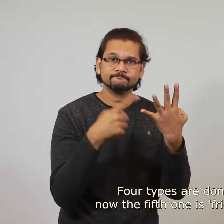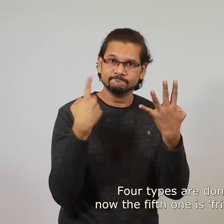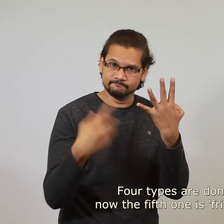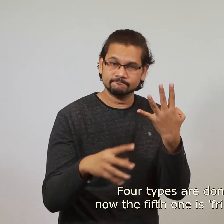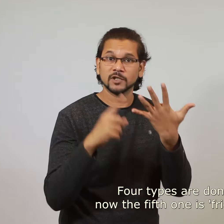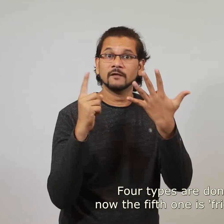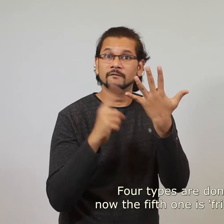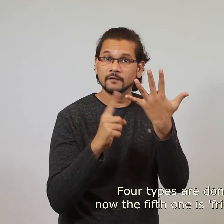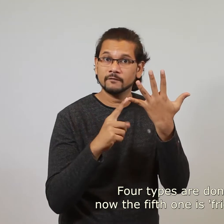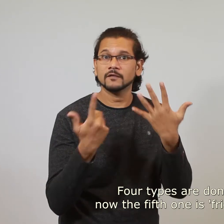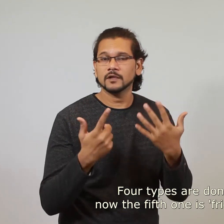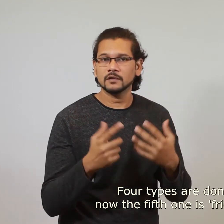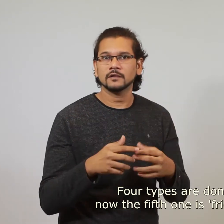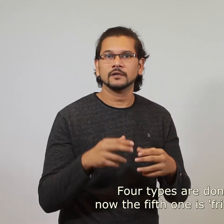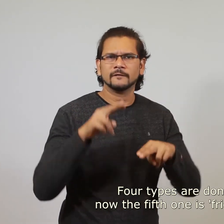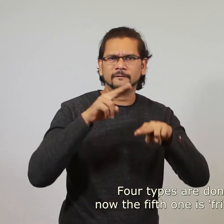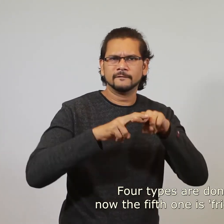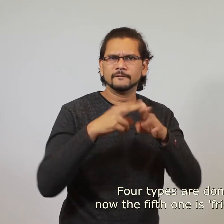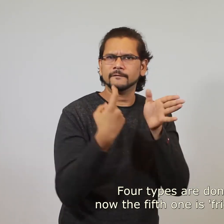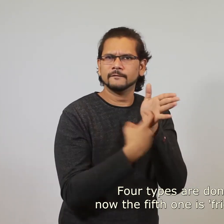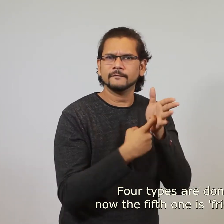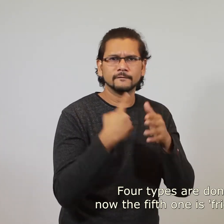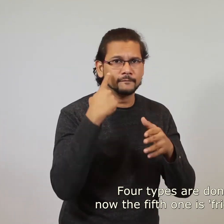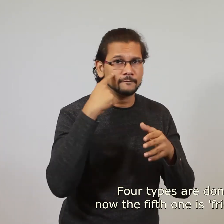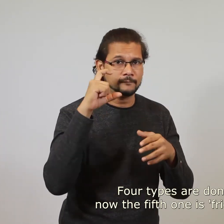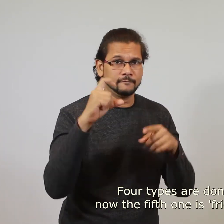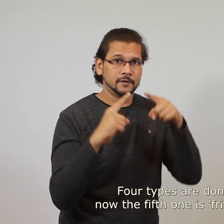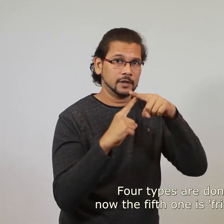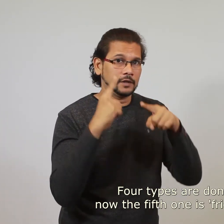4 types are done. Now the fifth one is friction.